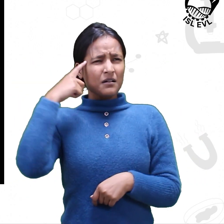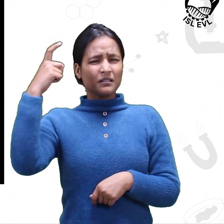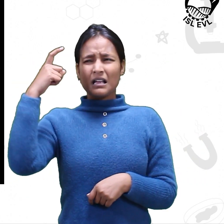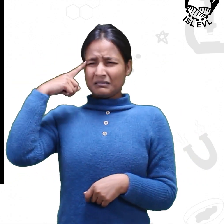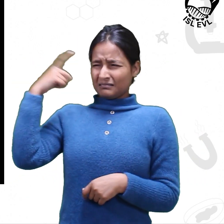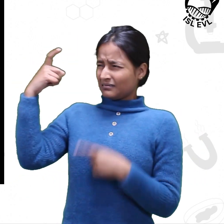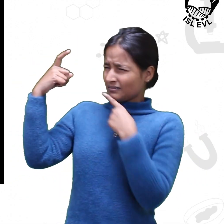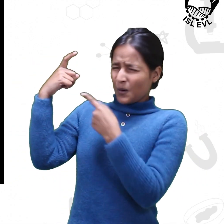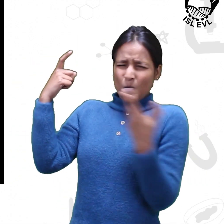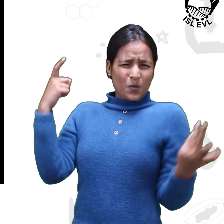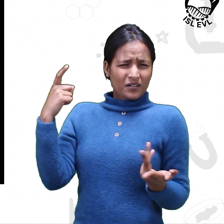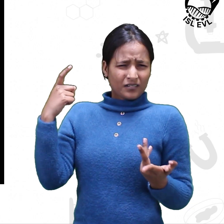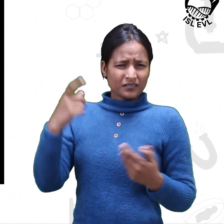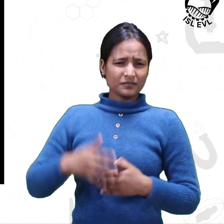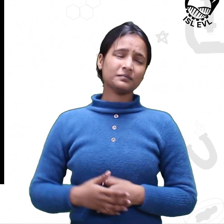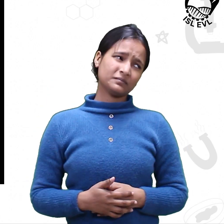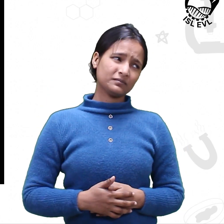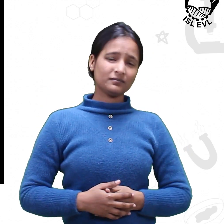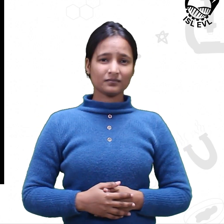wonder why we have dreams.